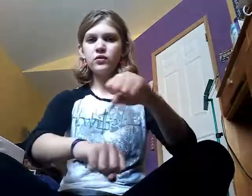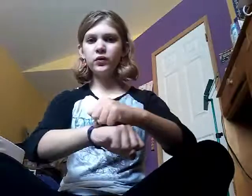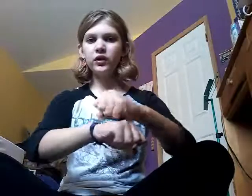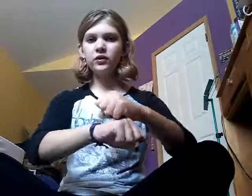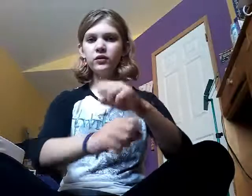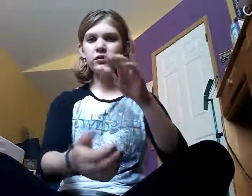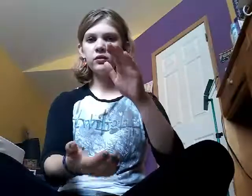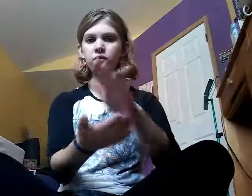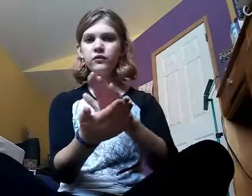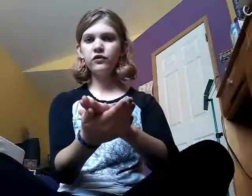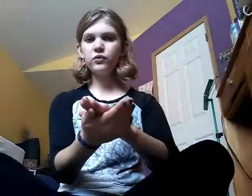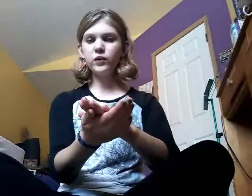work, school.